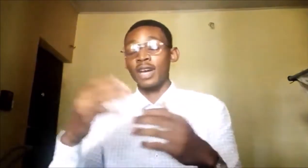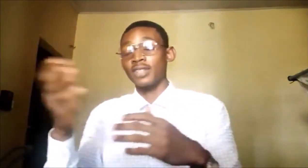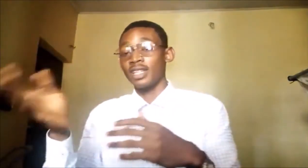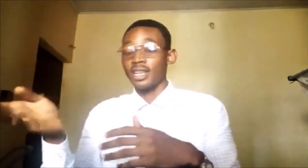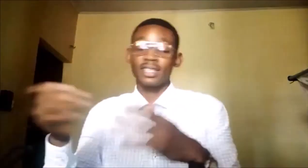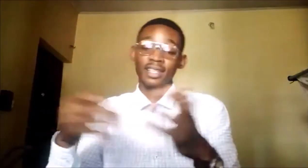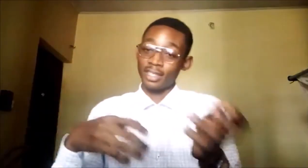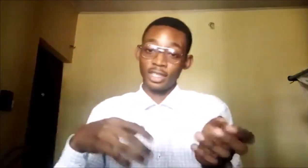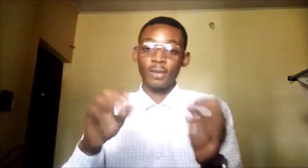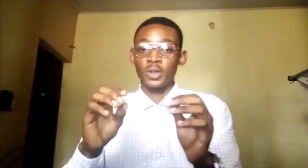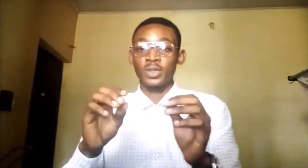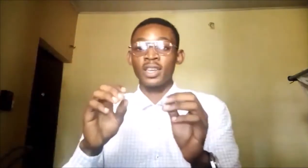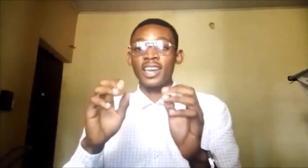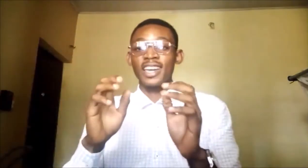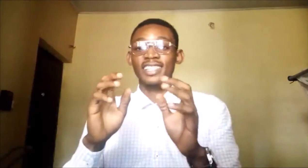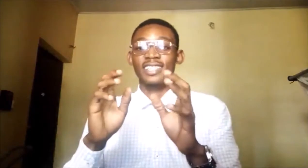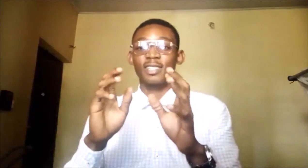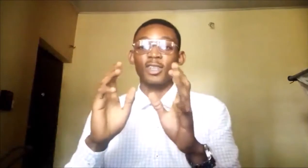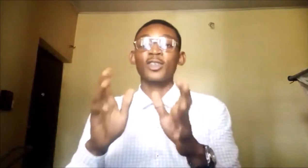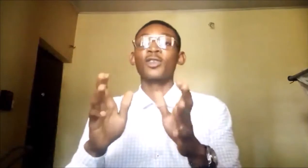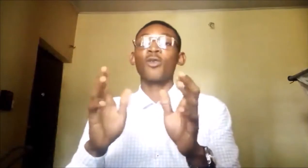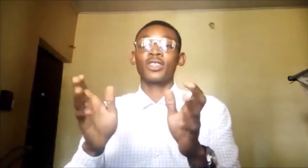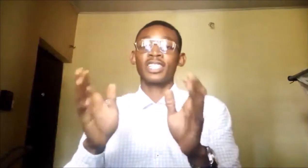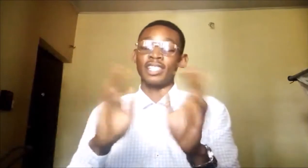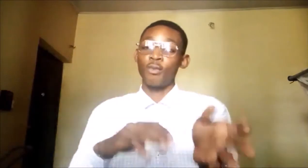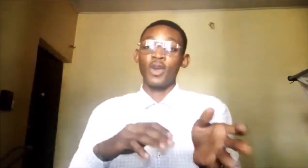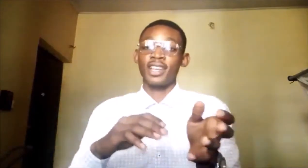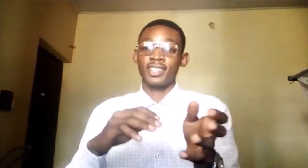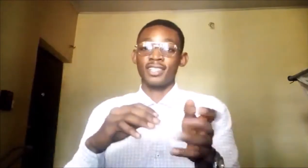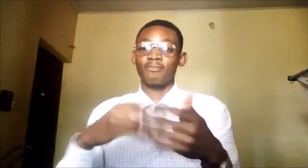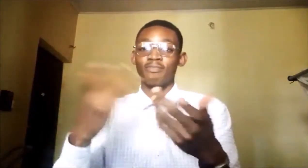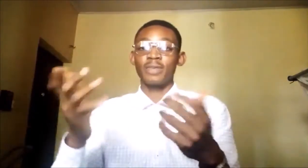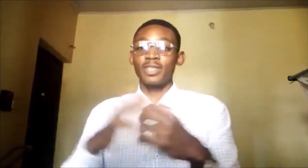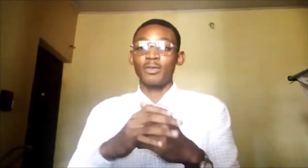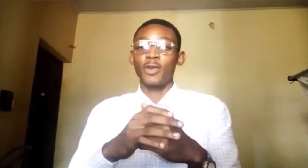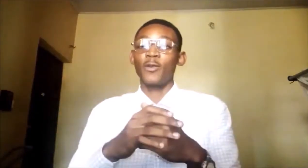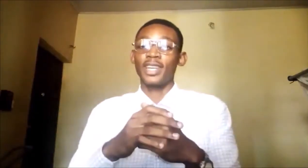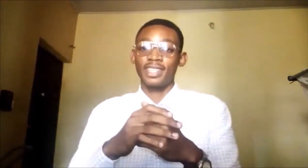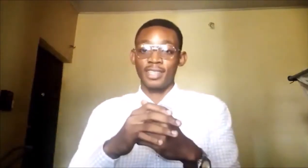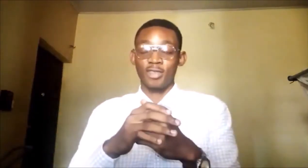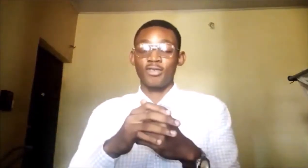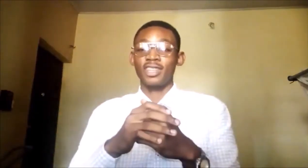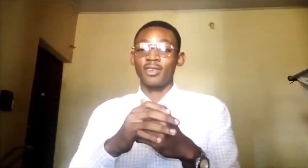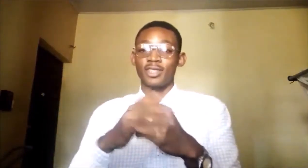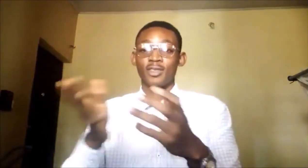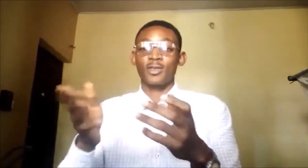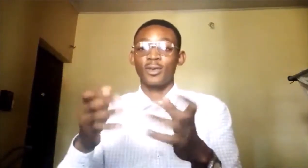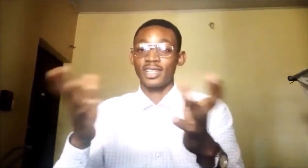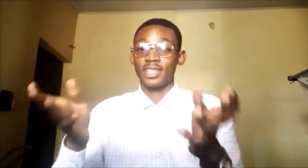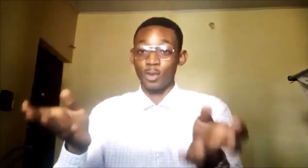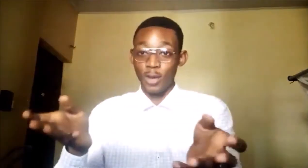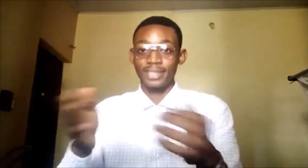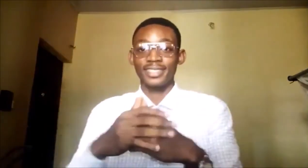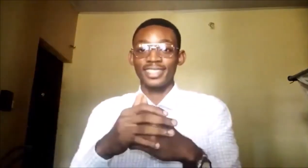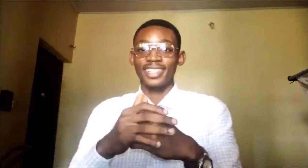a desk and a chair, but it's just going to work the same way as maybe when we're in SS3 or SS2 or SS1.